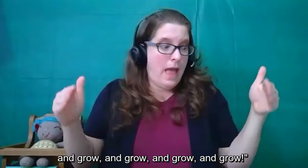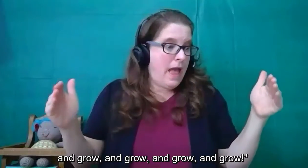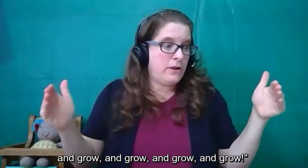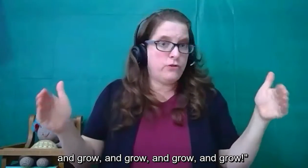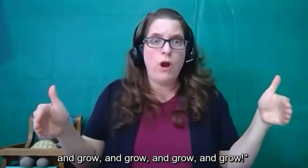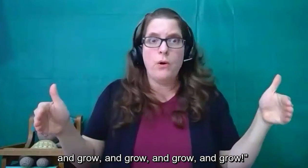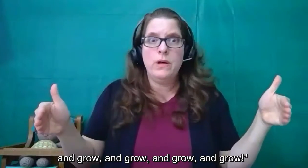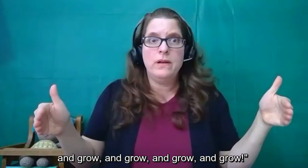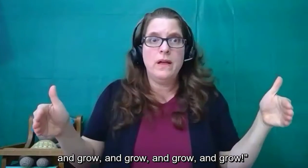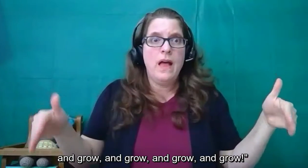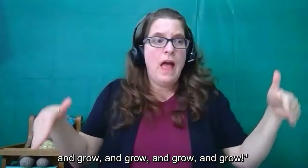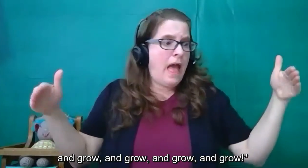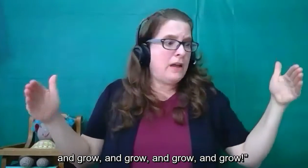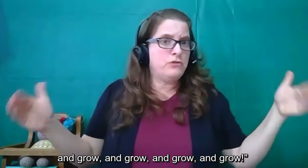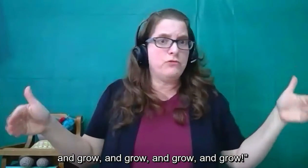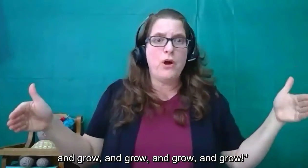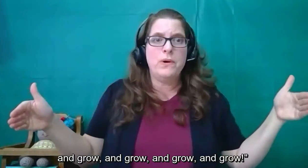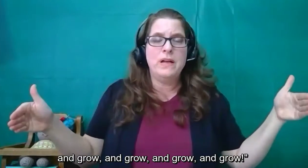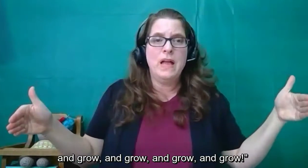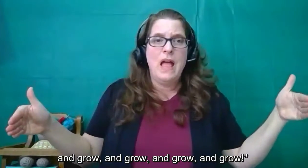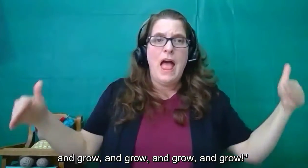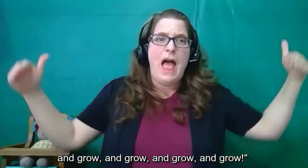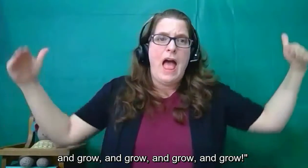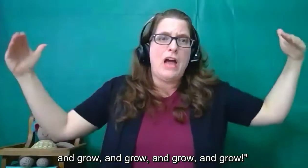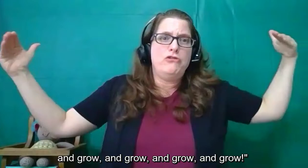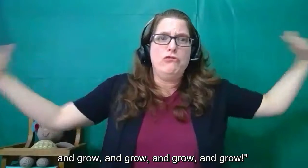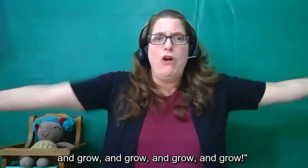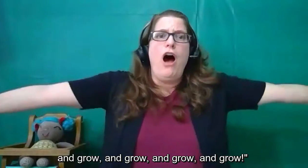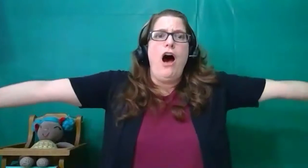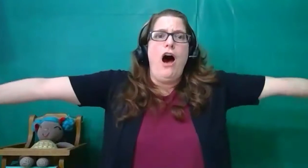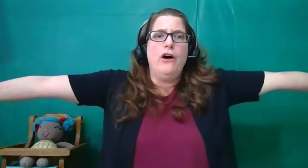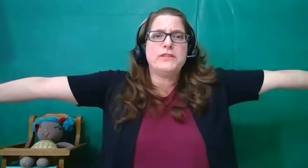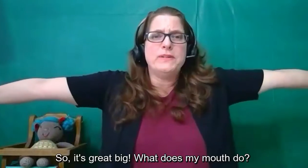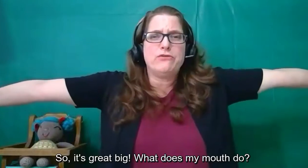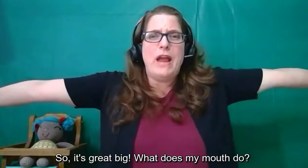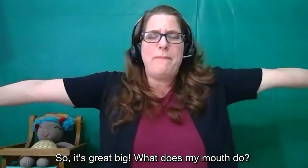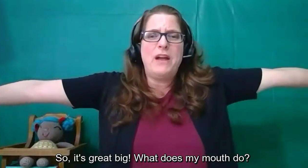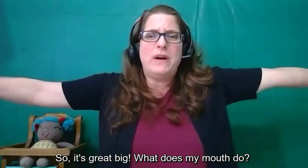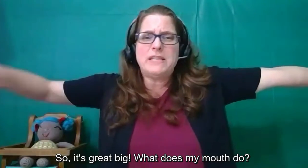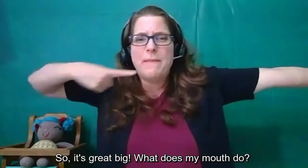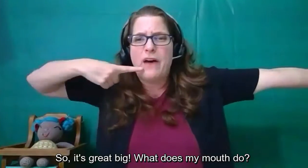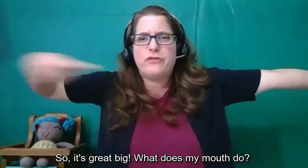and grow and grow and grow. So it's great big. What does my mouth do?